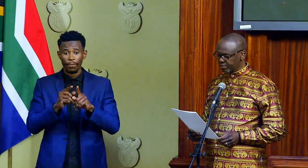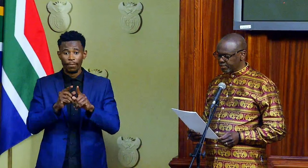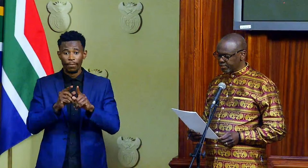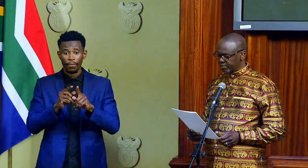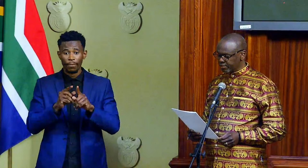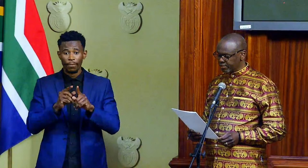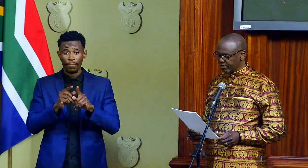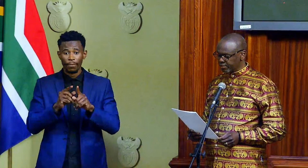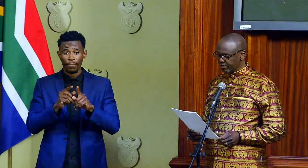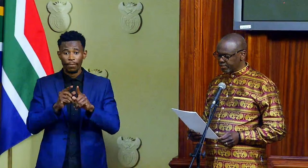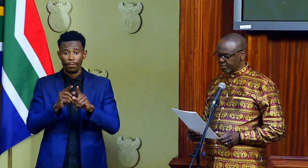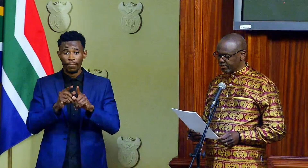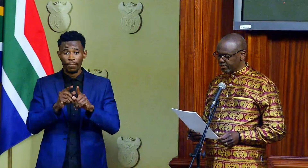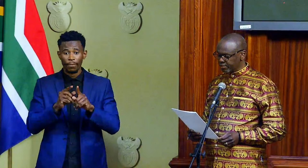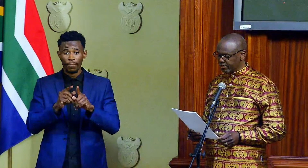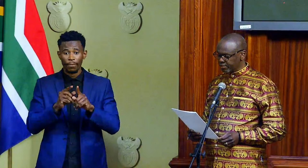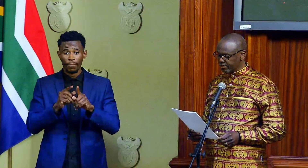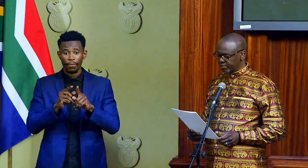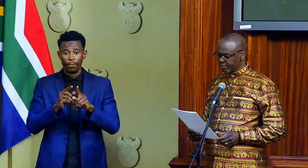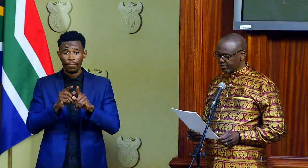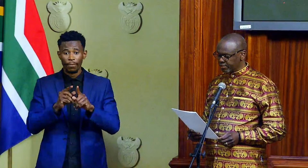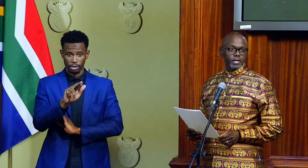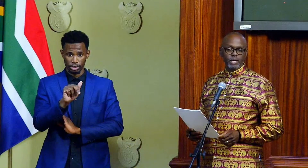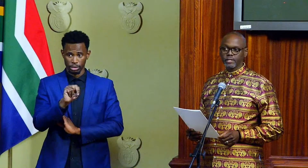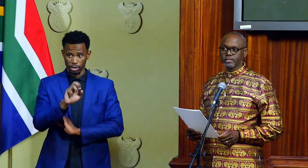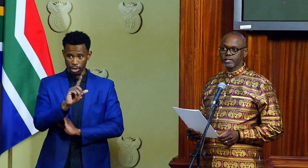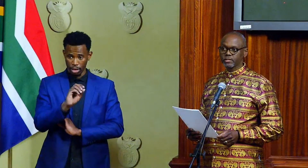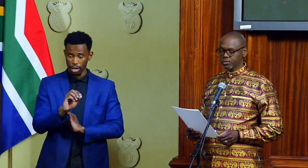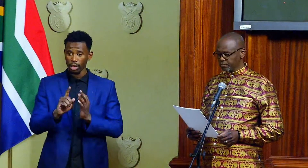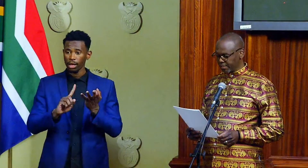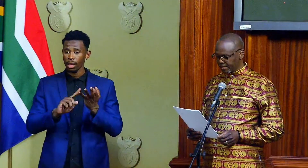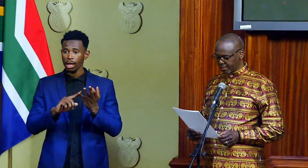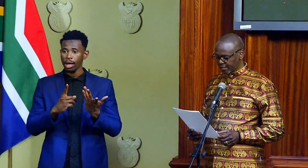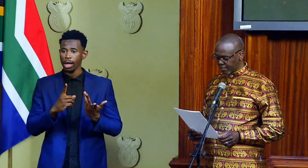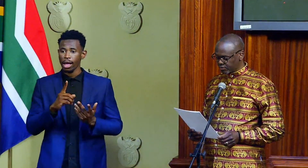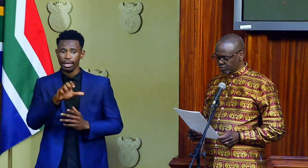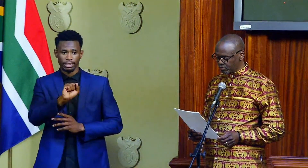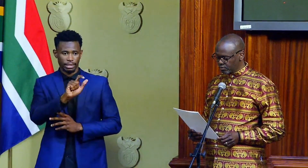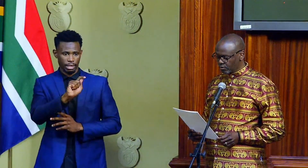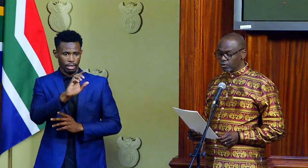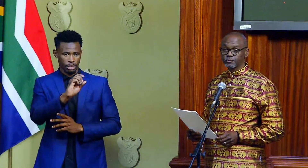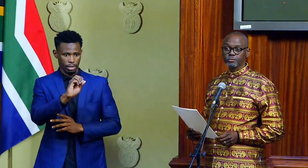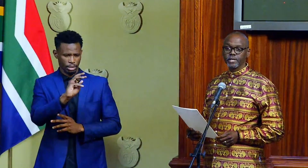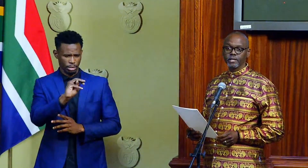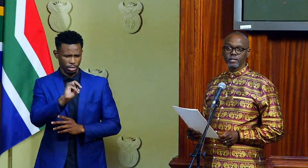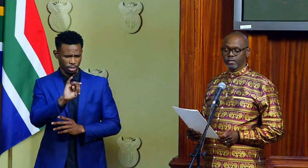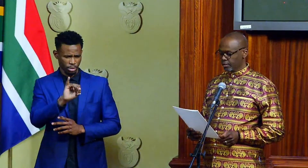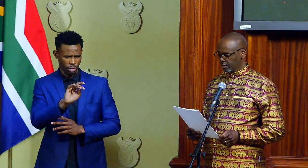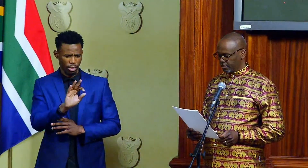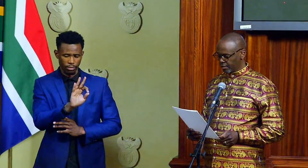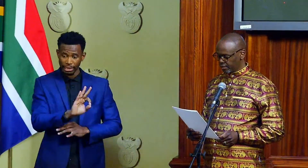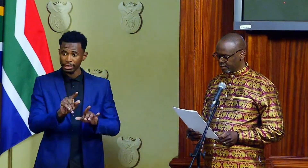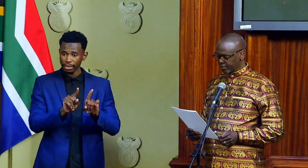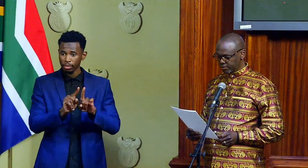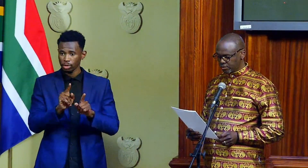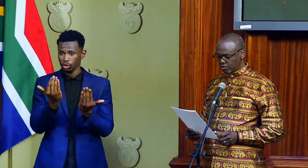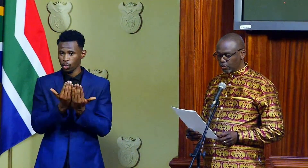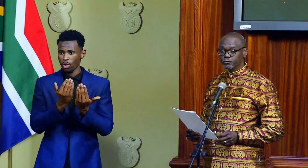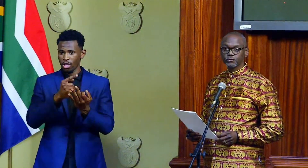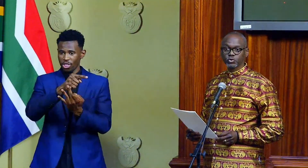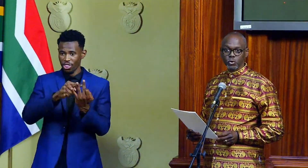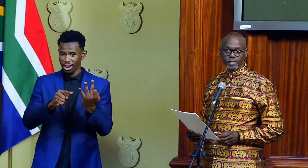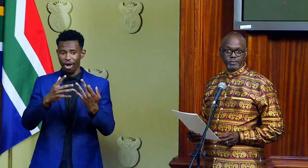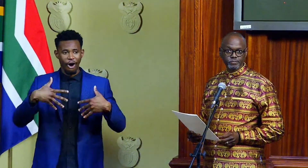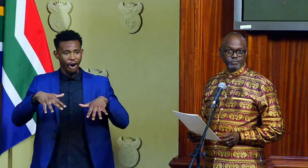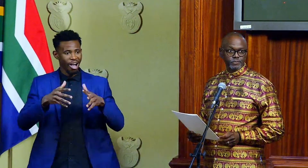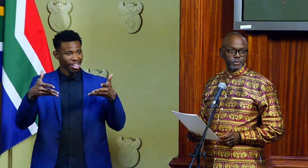School, Transorania High School, and St. Dominica High School, all from here in the city